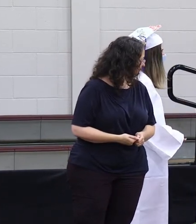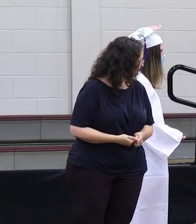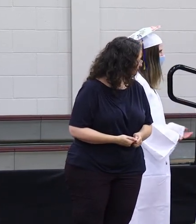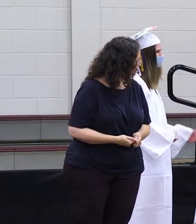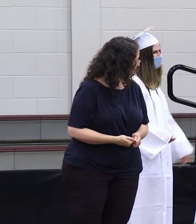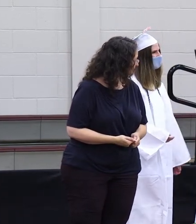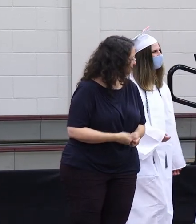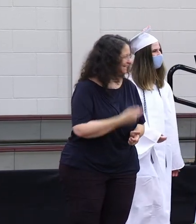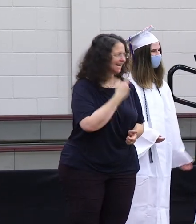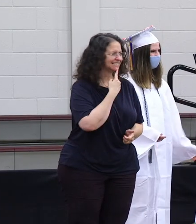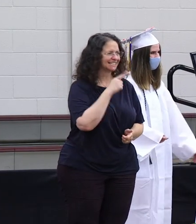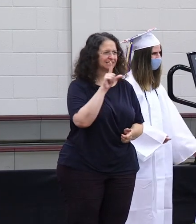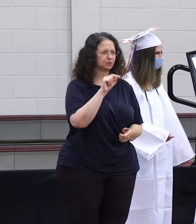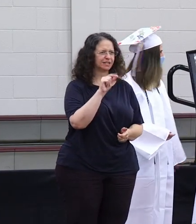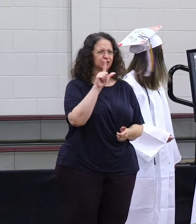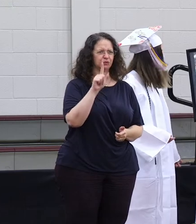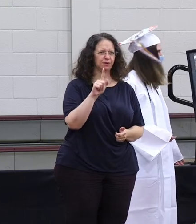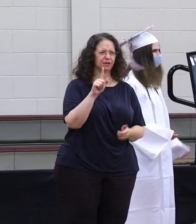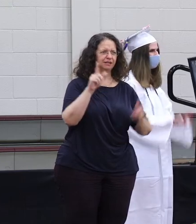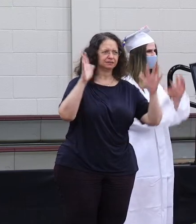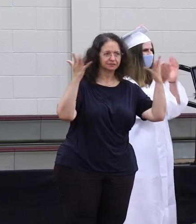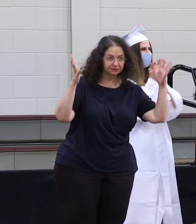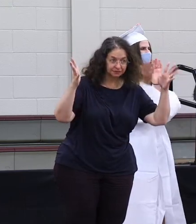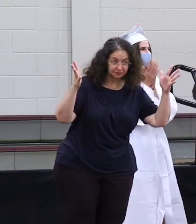Guys, I said 2021. Come on.